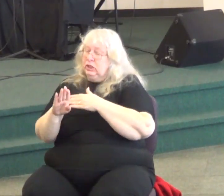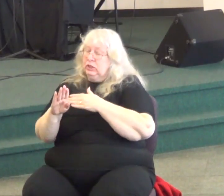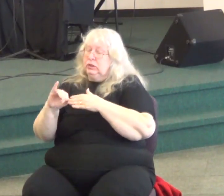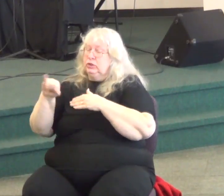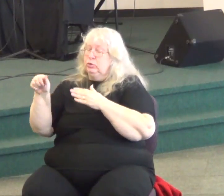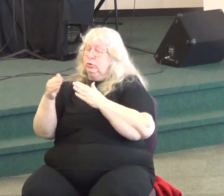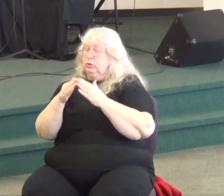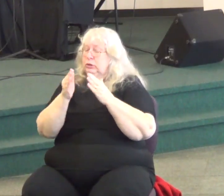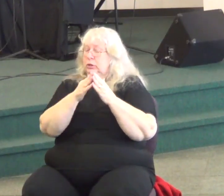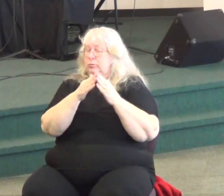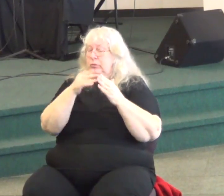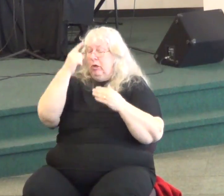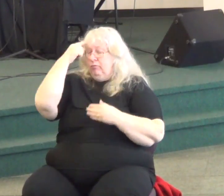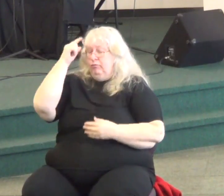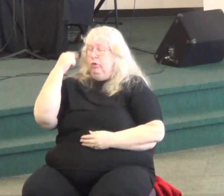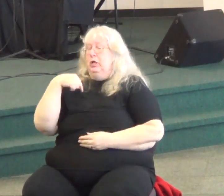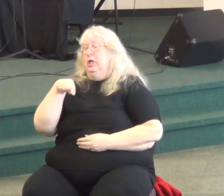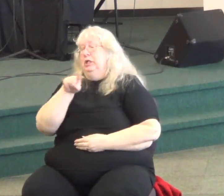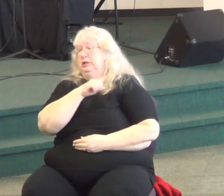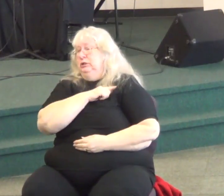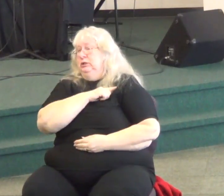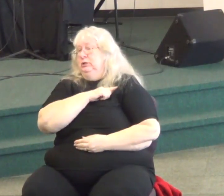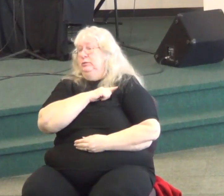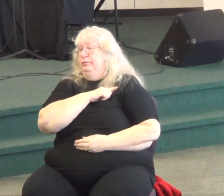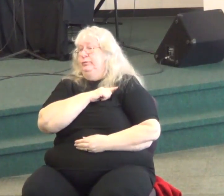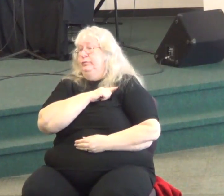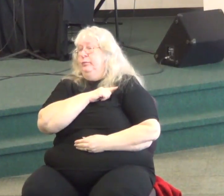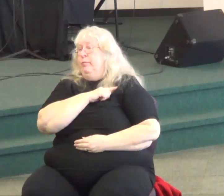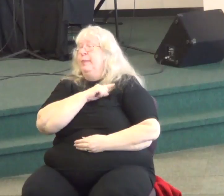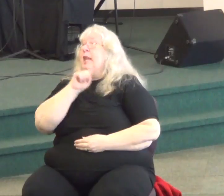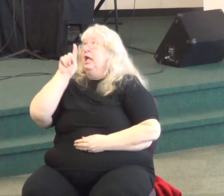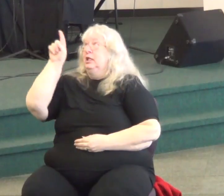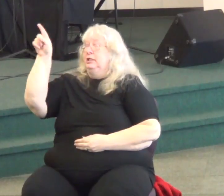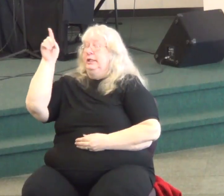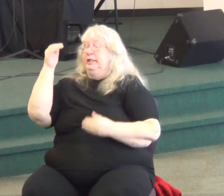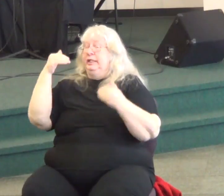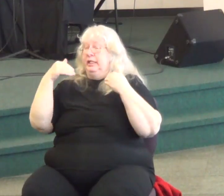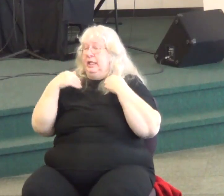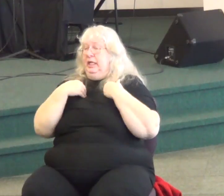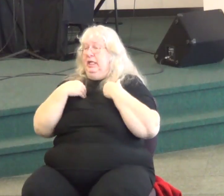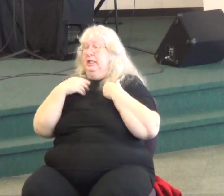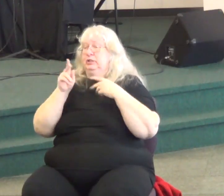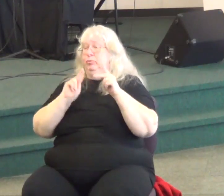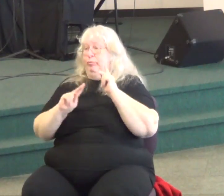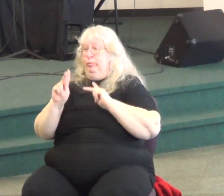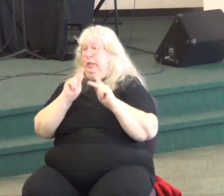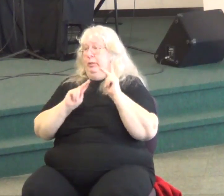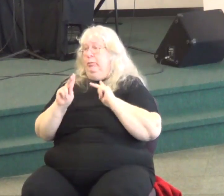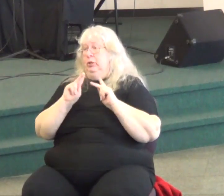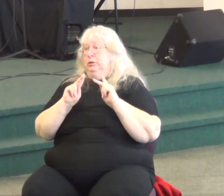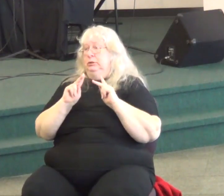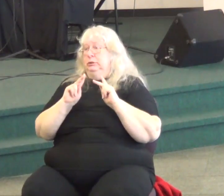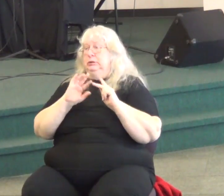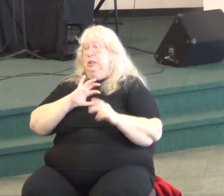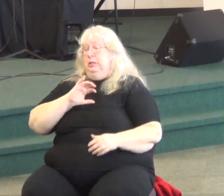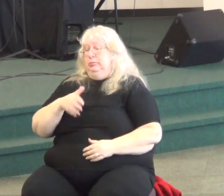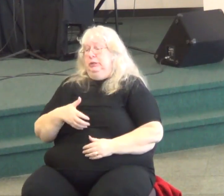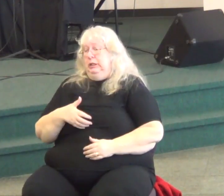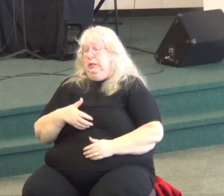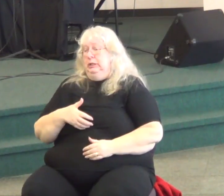And he's got a hornet's nest stirred. And I mean, things are going to start to rock and roll